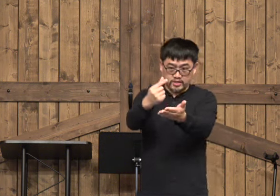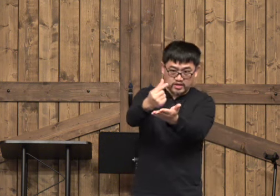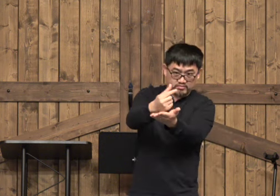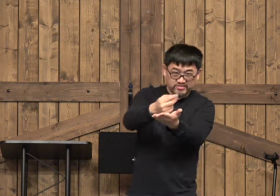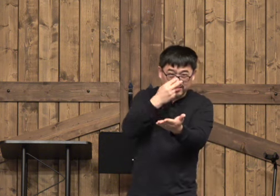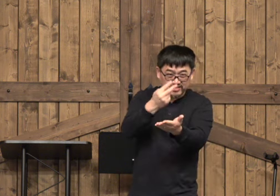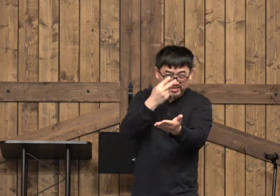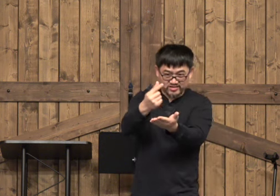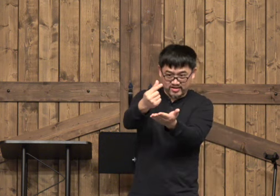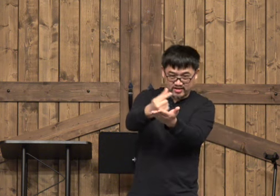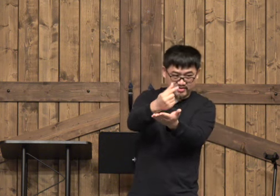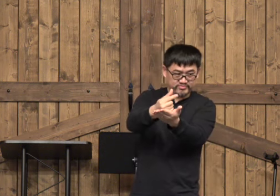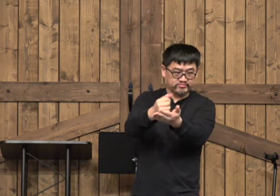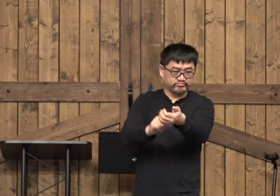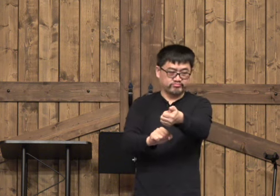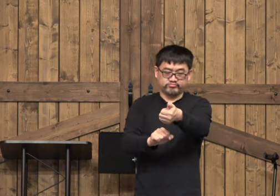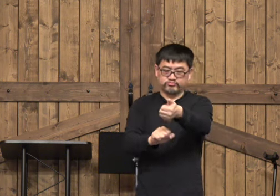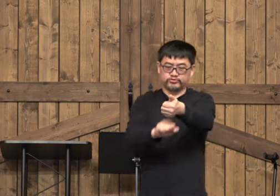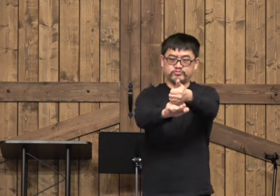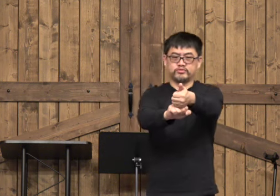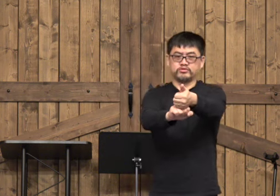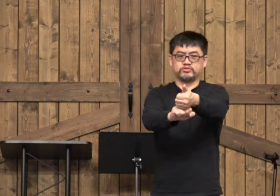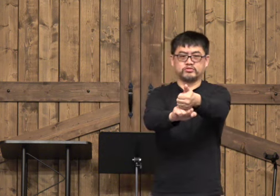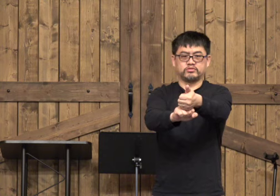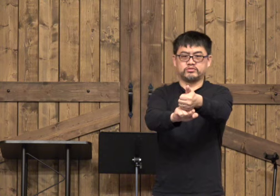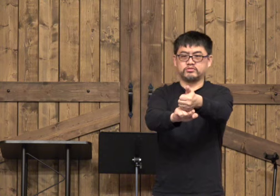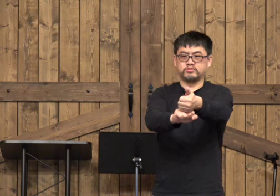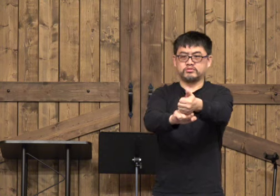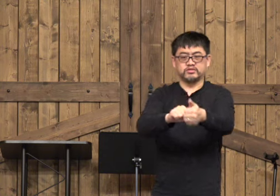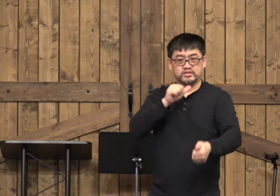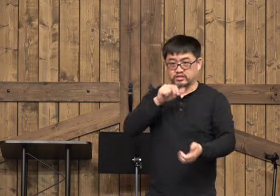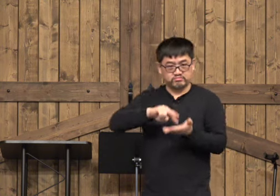And that he could truly describe the gospel. And to support them.